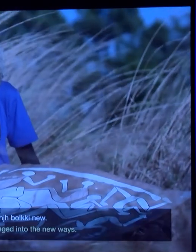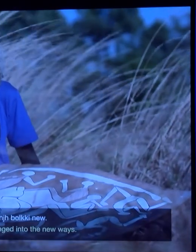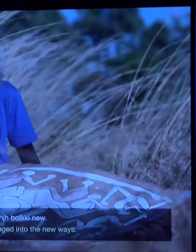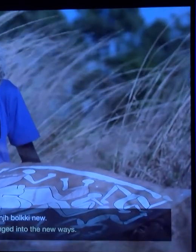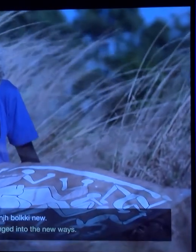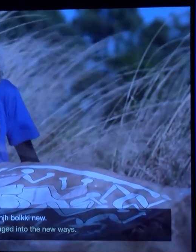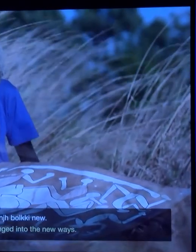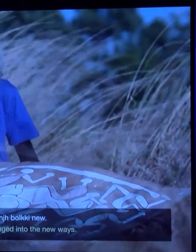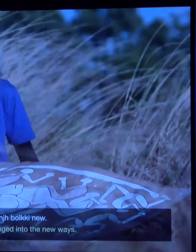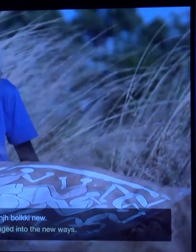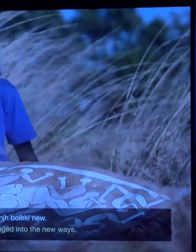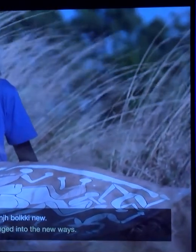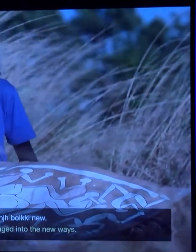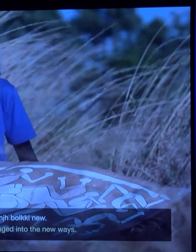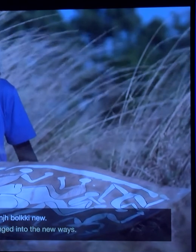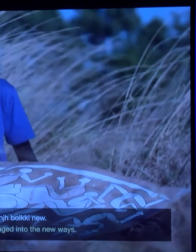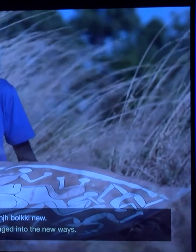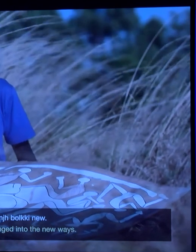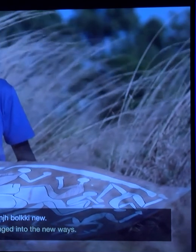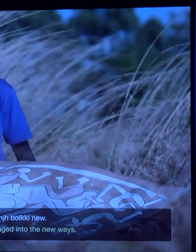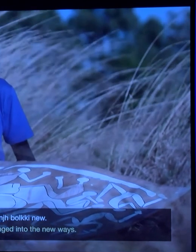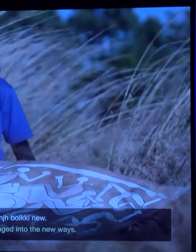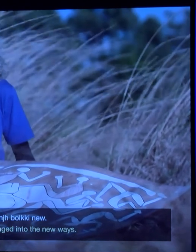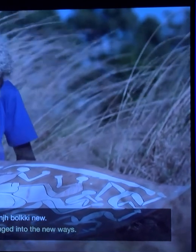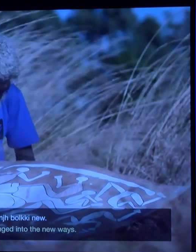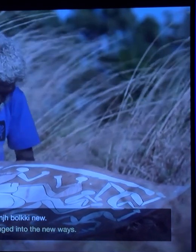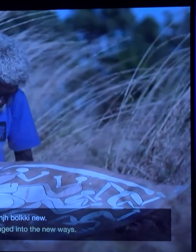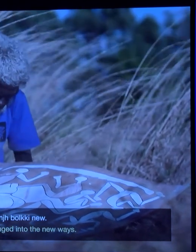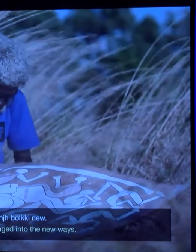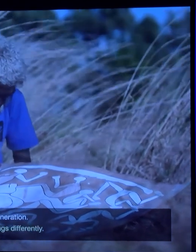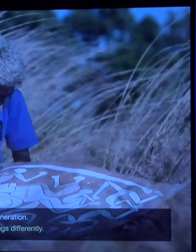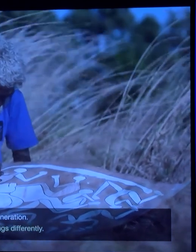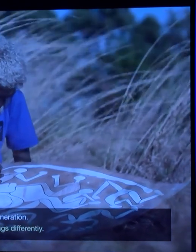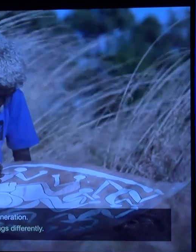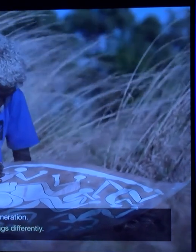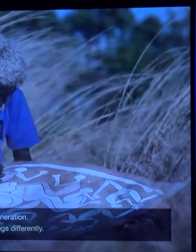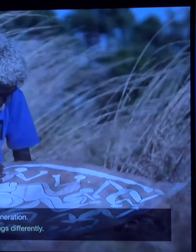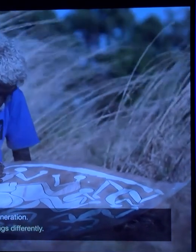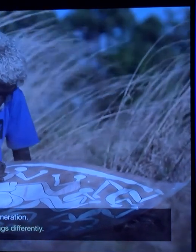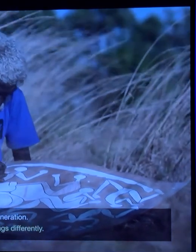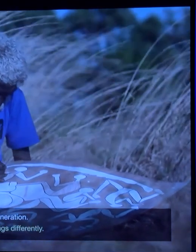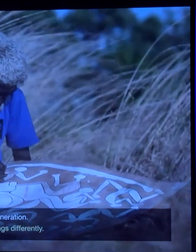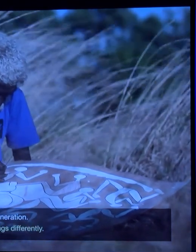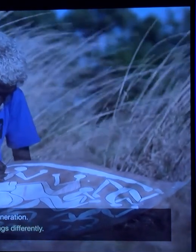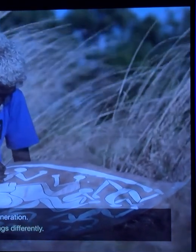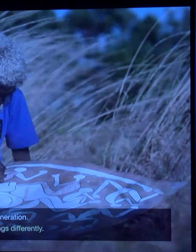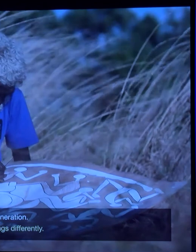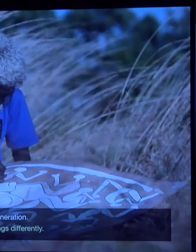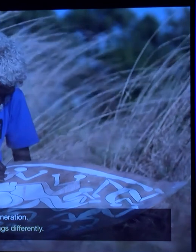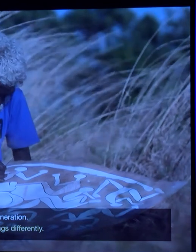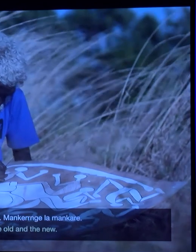yo kare bolet me mane wa bol ge new man ger ni ga im new